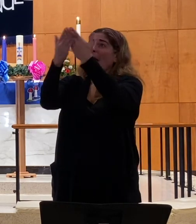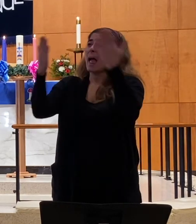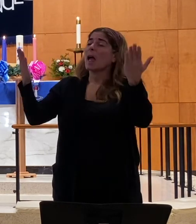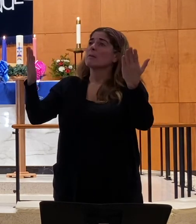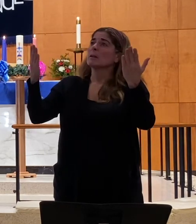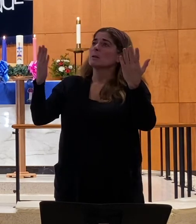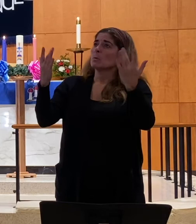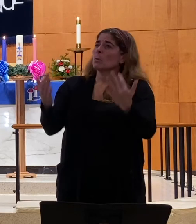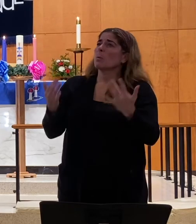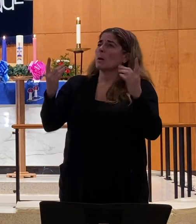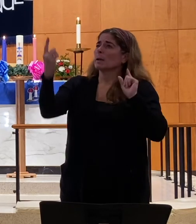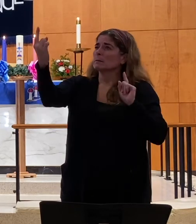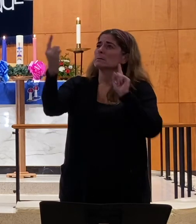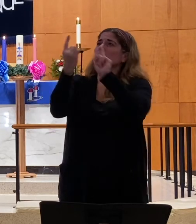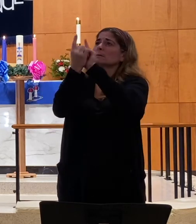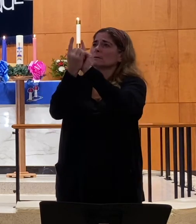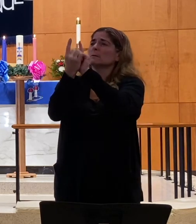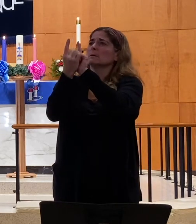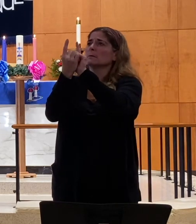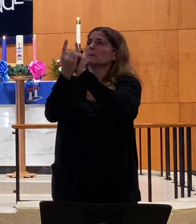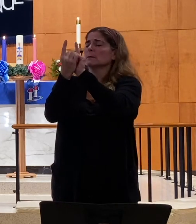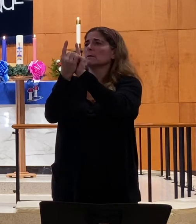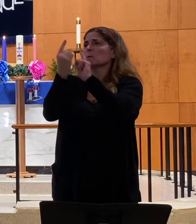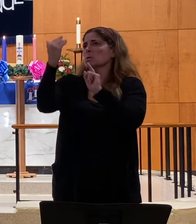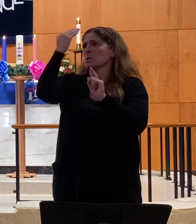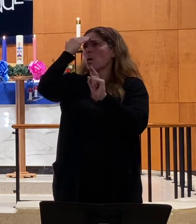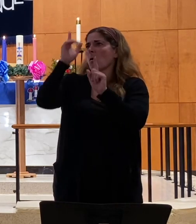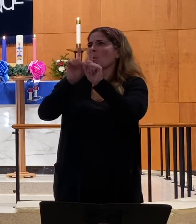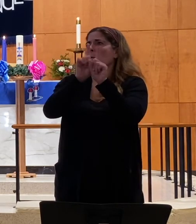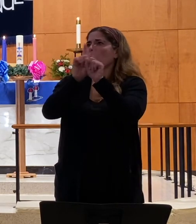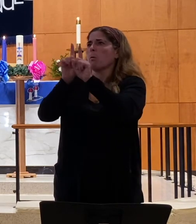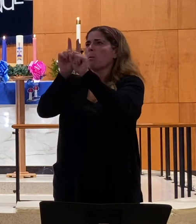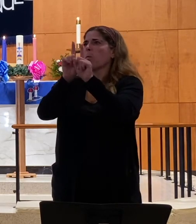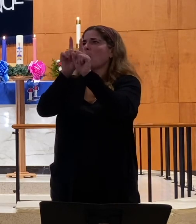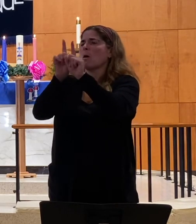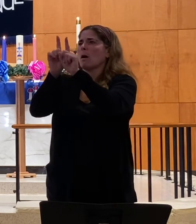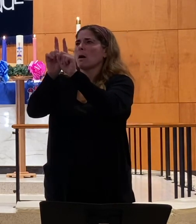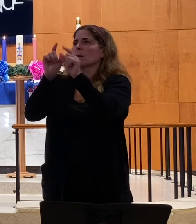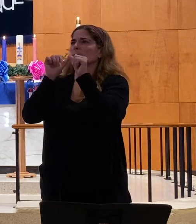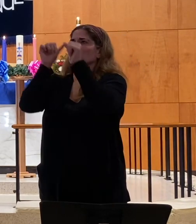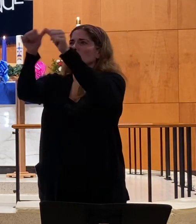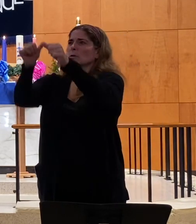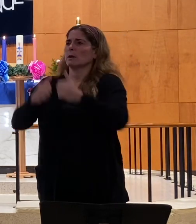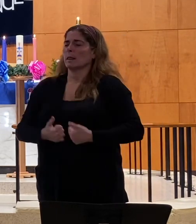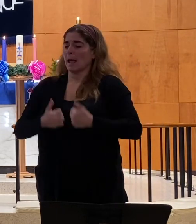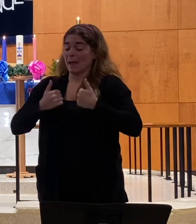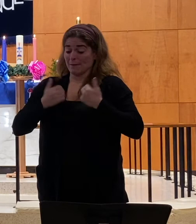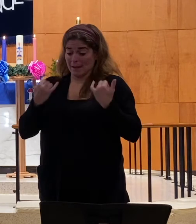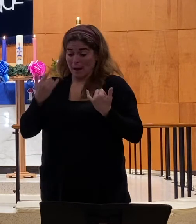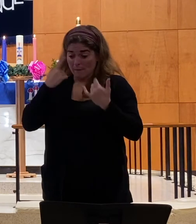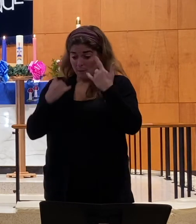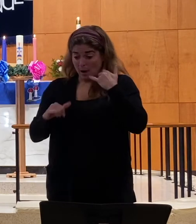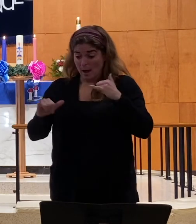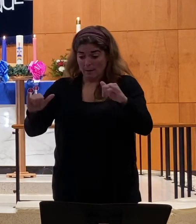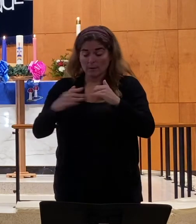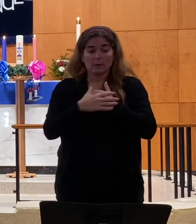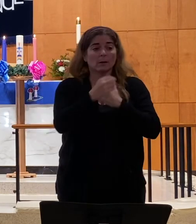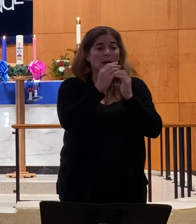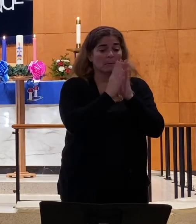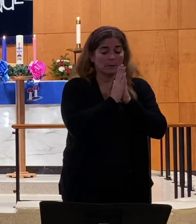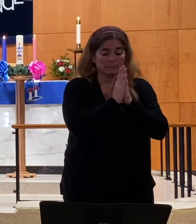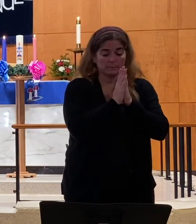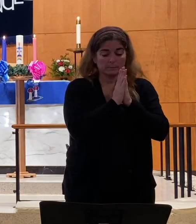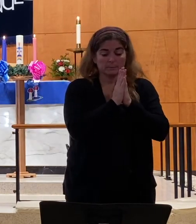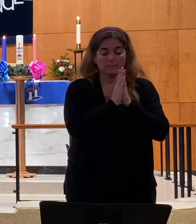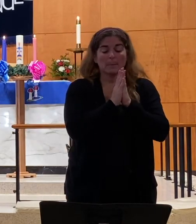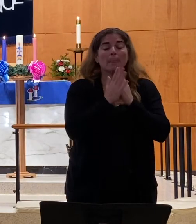may we, with all our faithfully departed, walk in the light of your eternal presence, now and forever. God